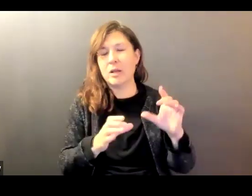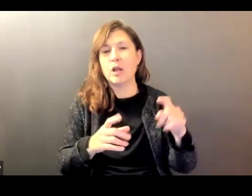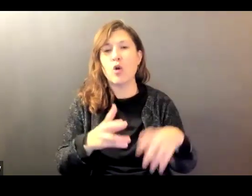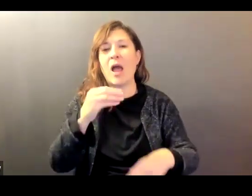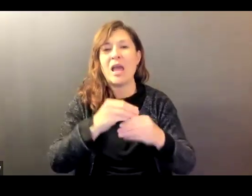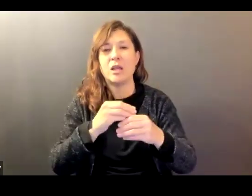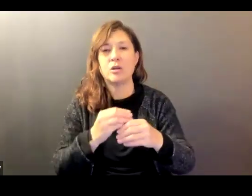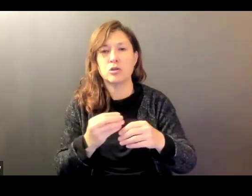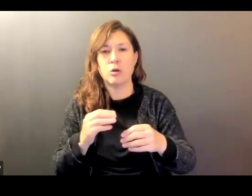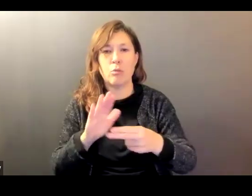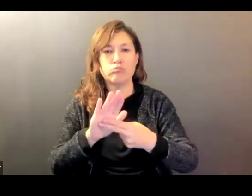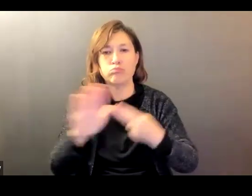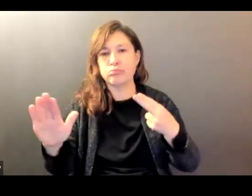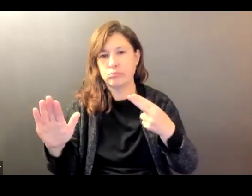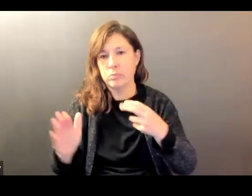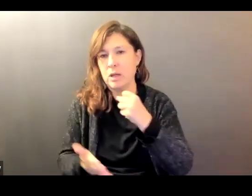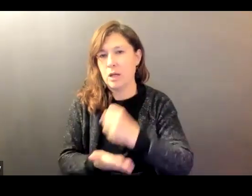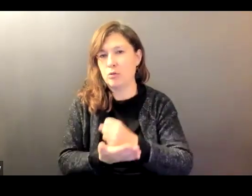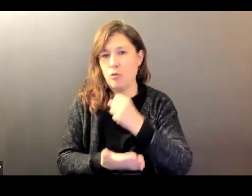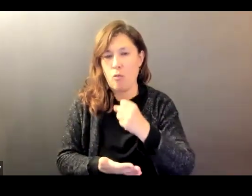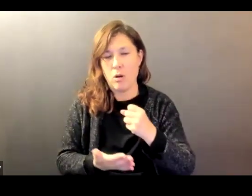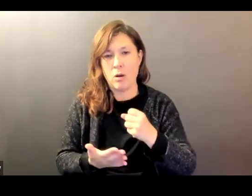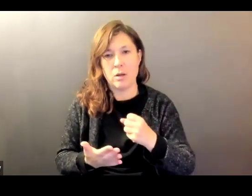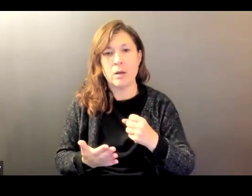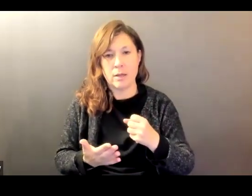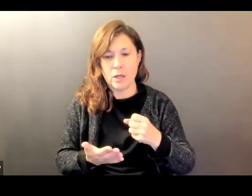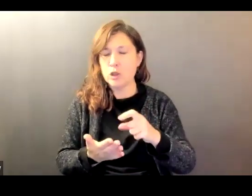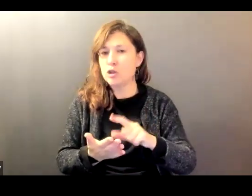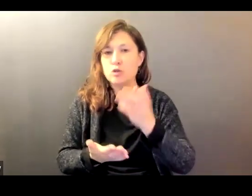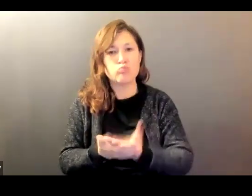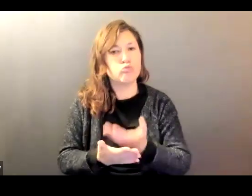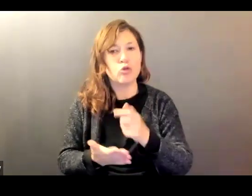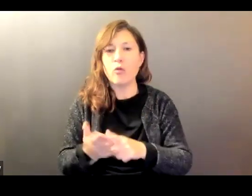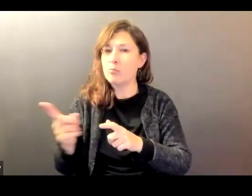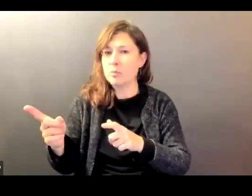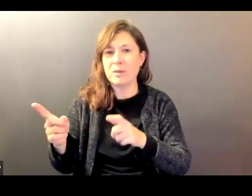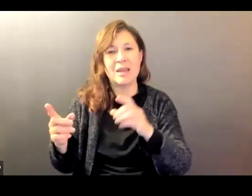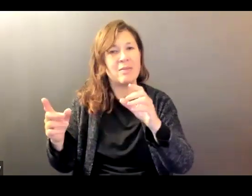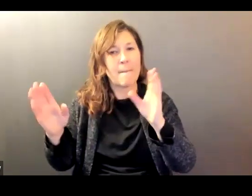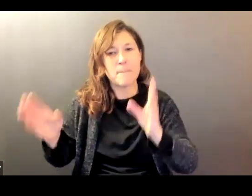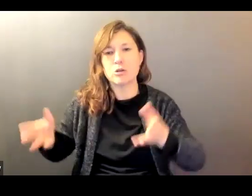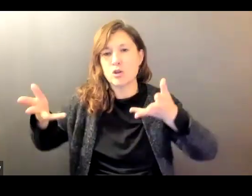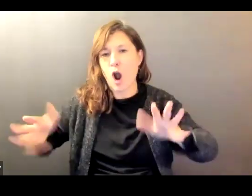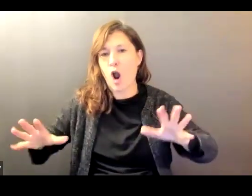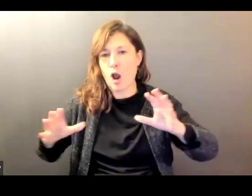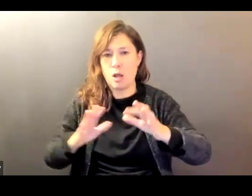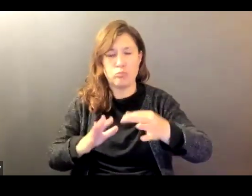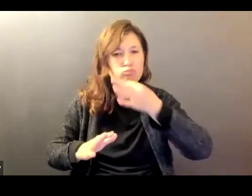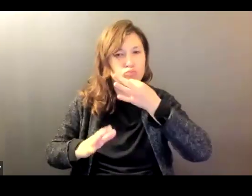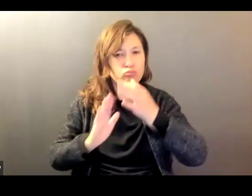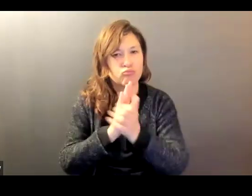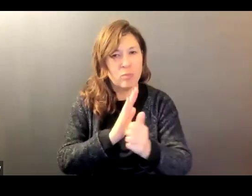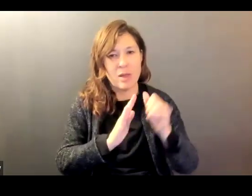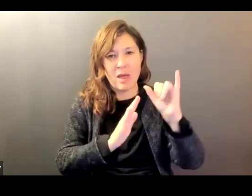the teacher needs is to endorse that they are proficient in the target language of the